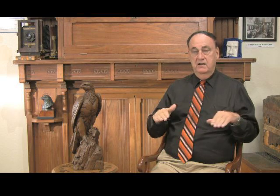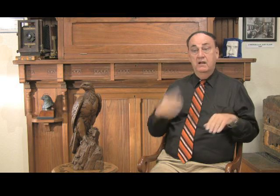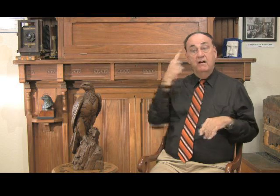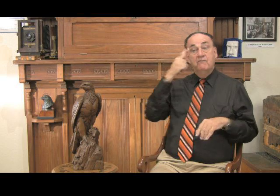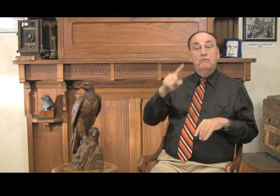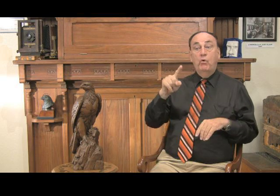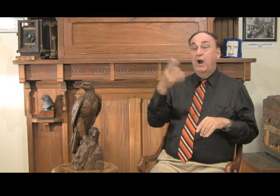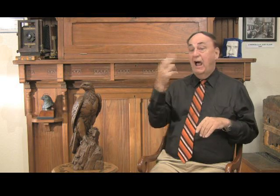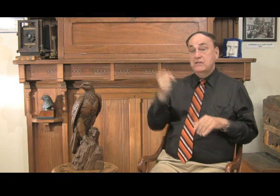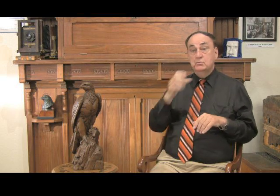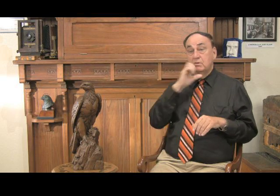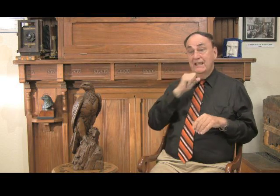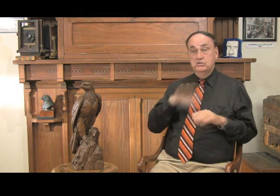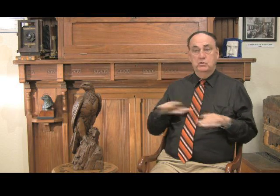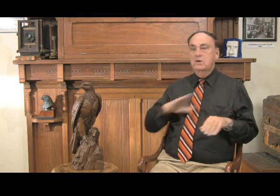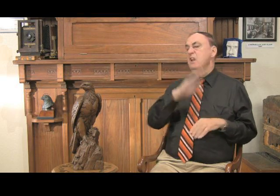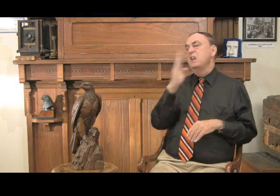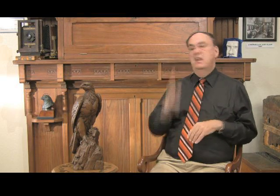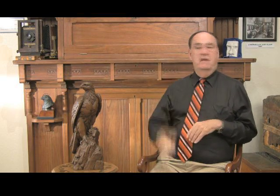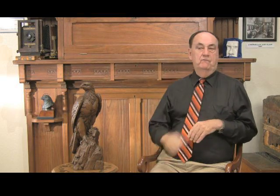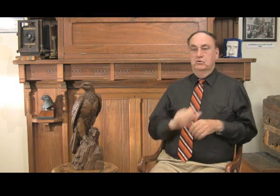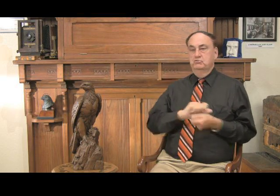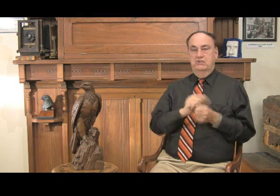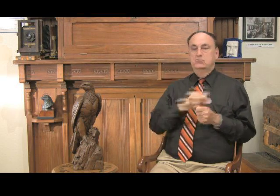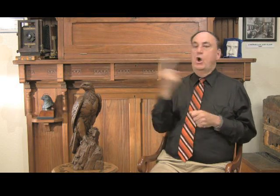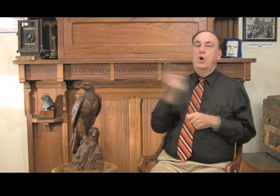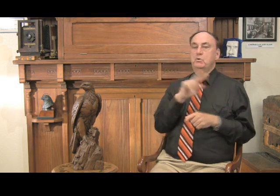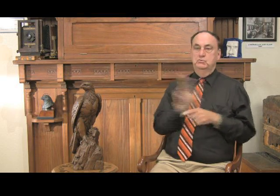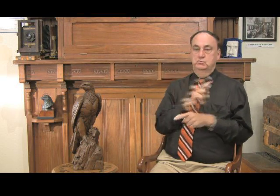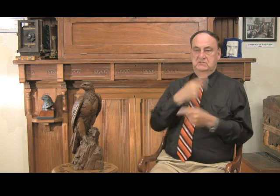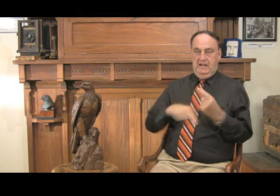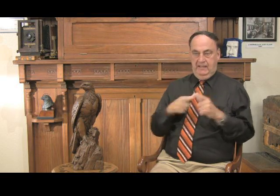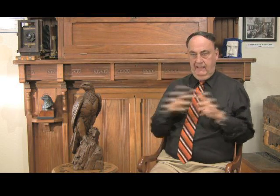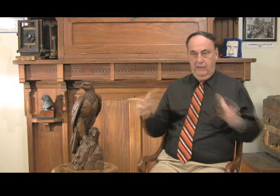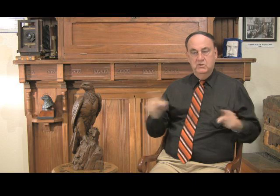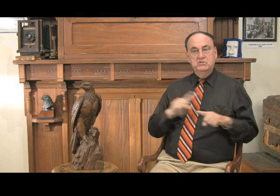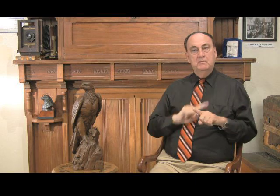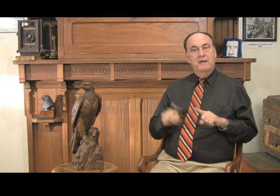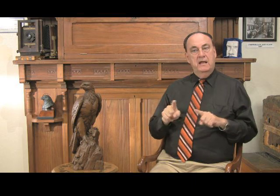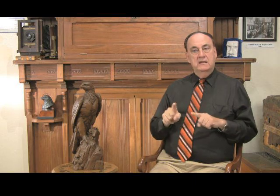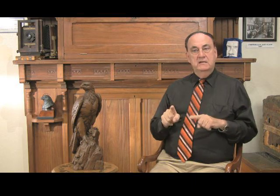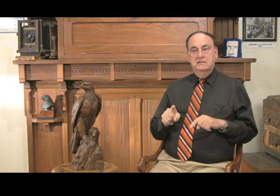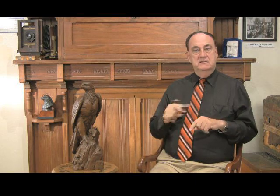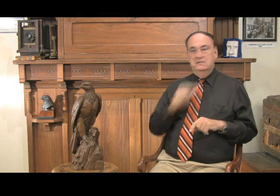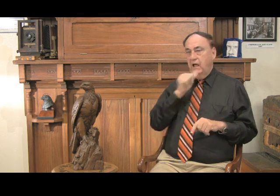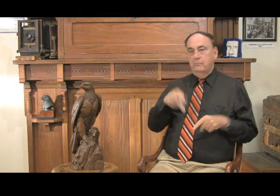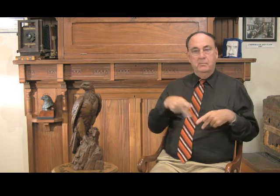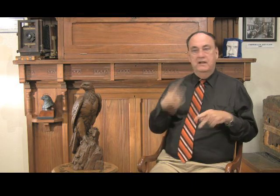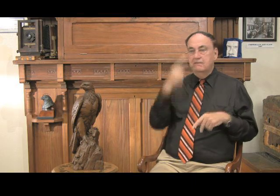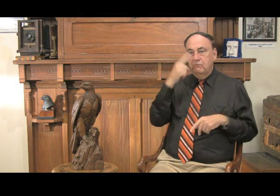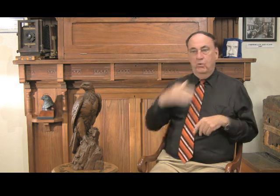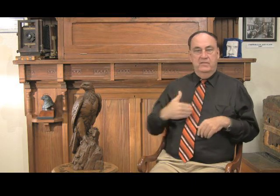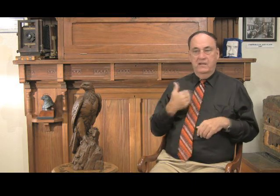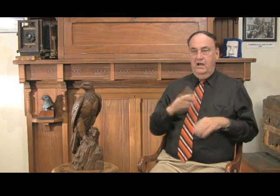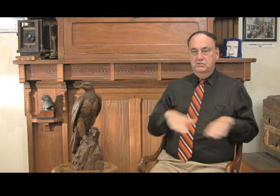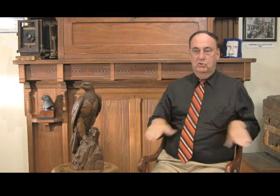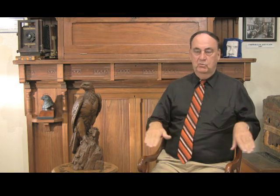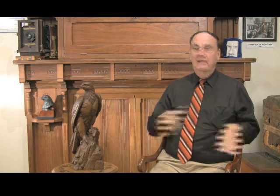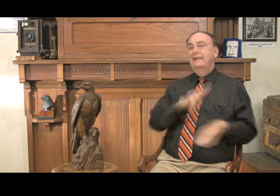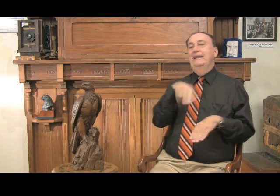for the younger students. The high school students could always use sign language, but it was not permitted for the